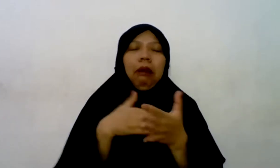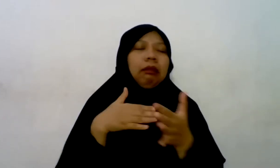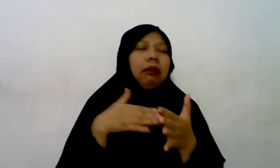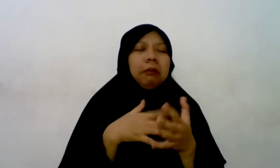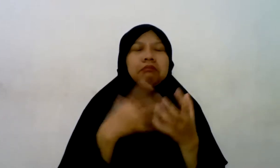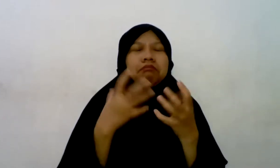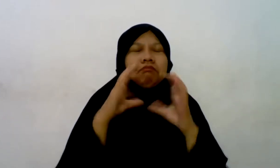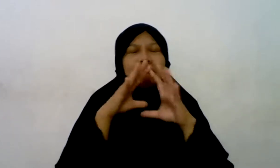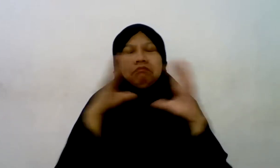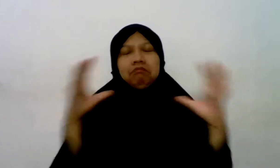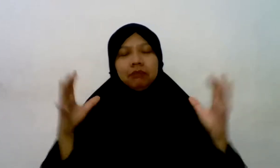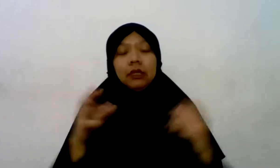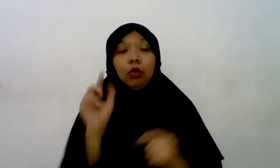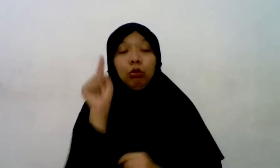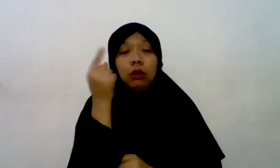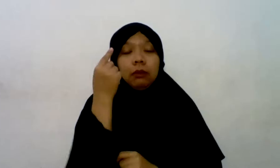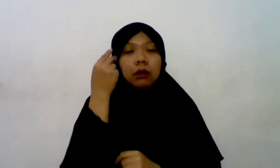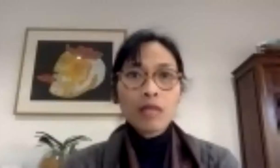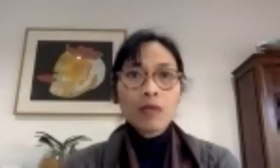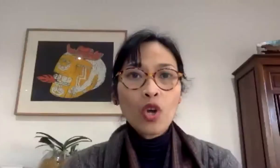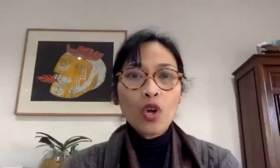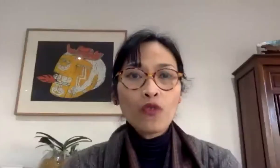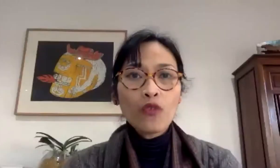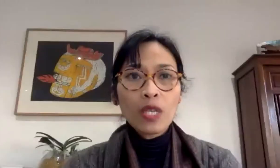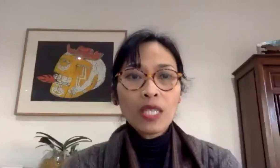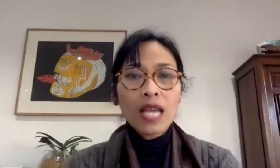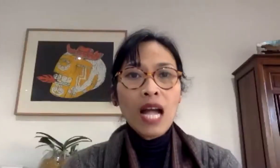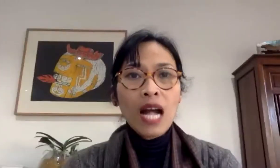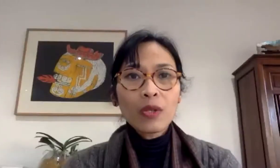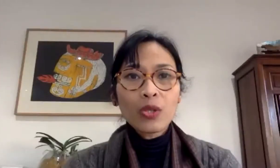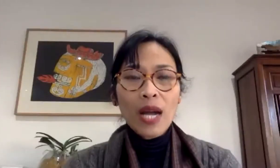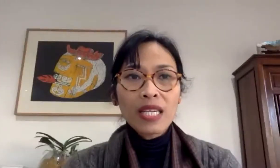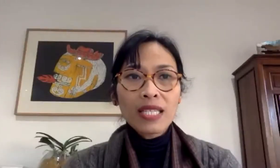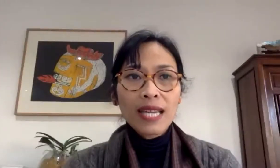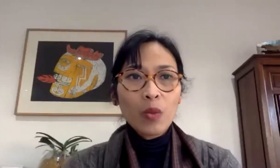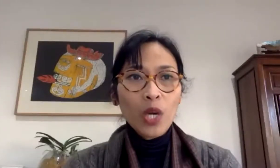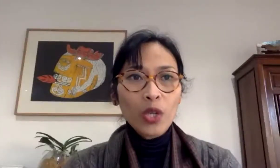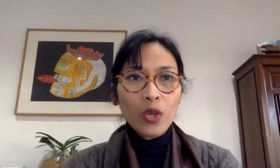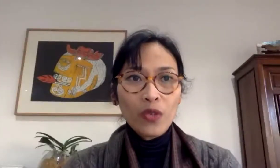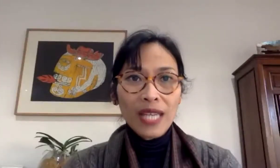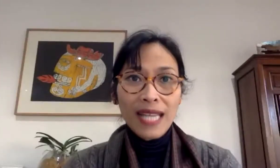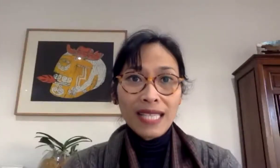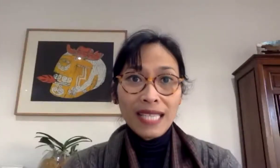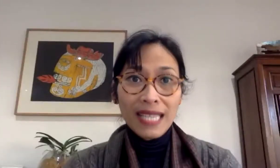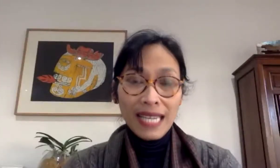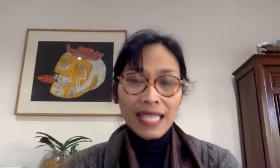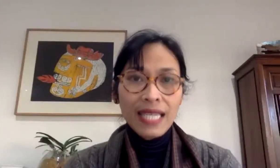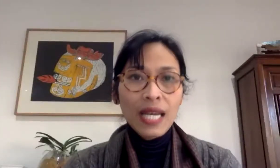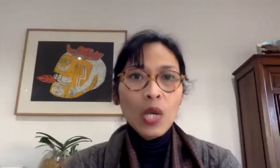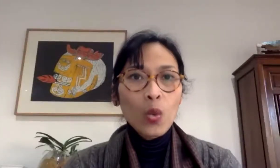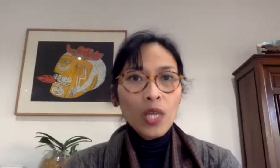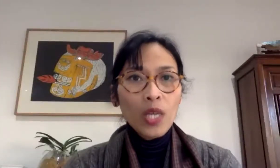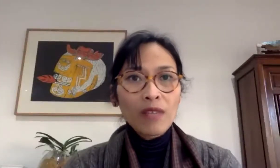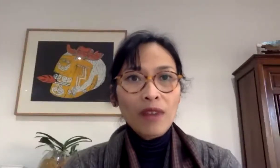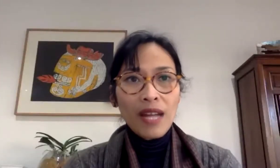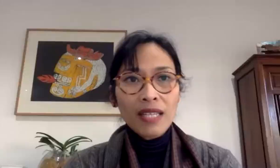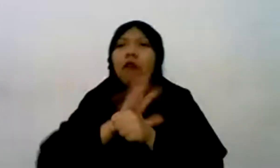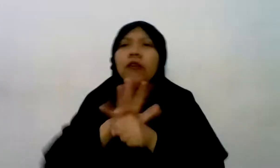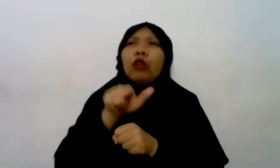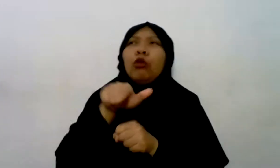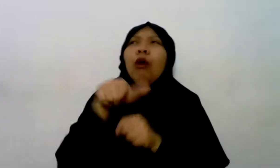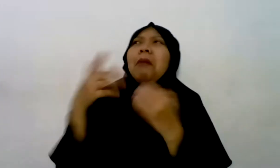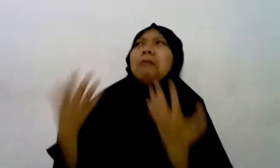for people with disabilities, in terms of first, how to understand what COVID-19 is, what the